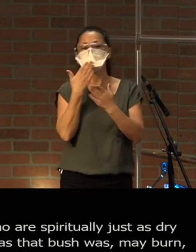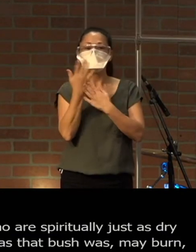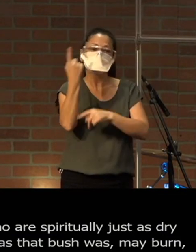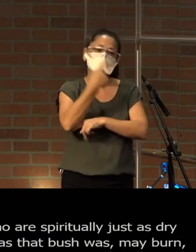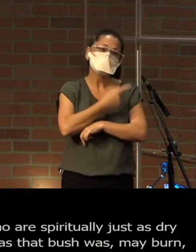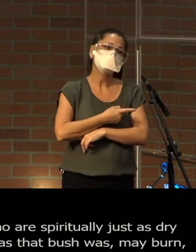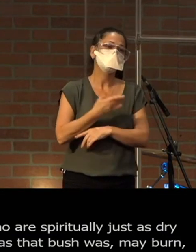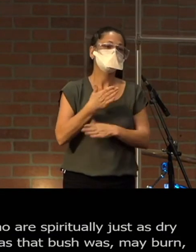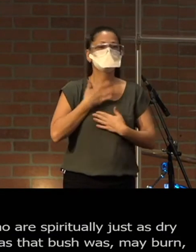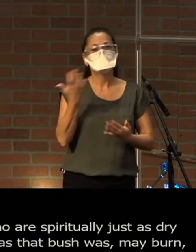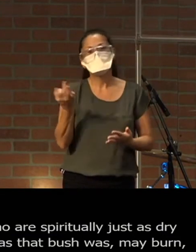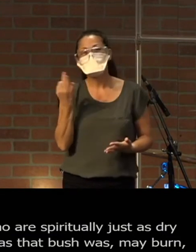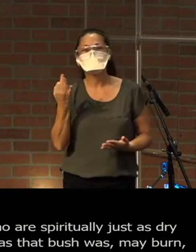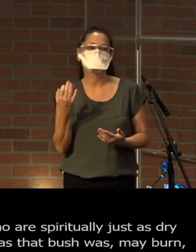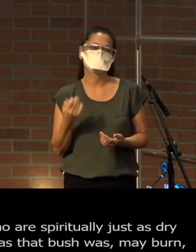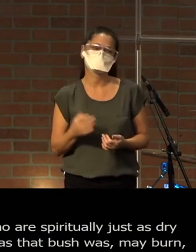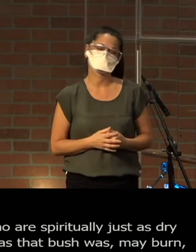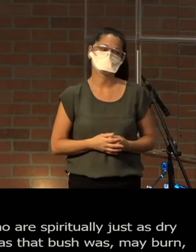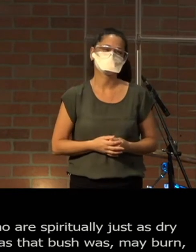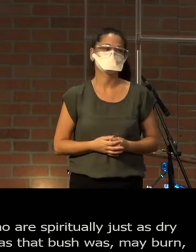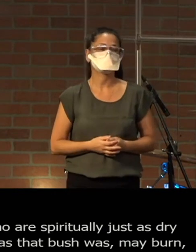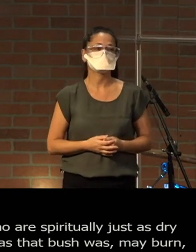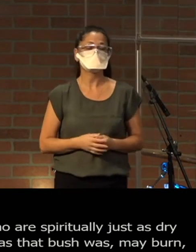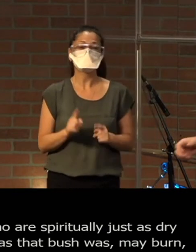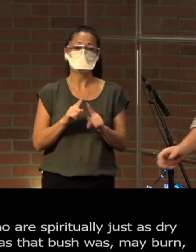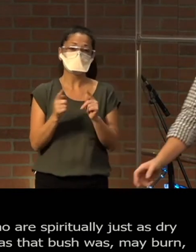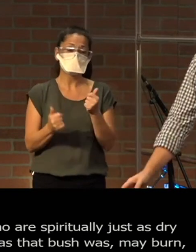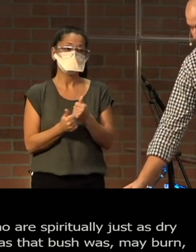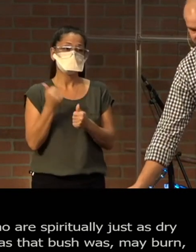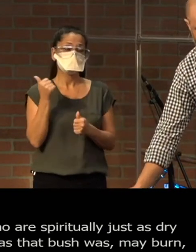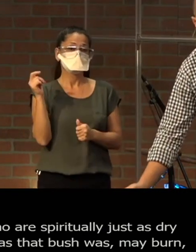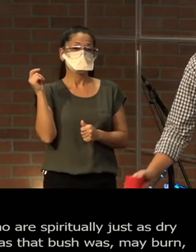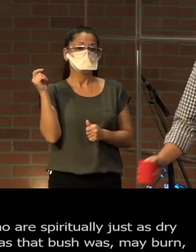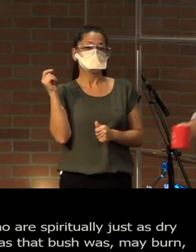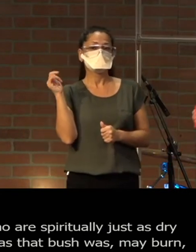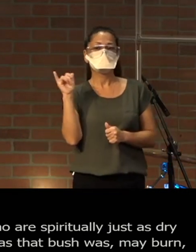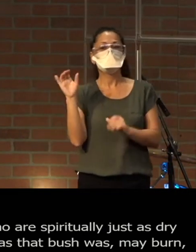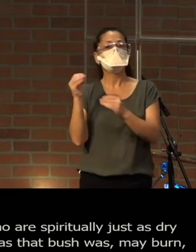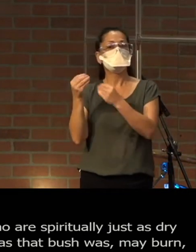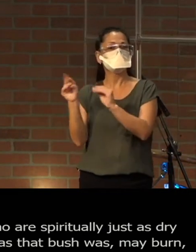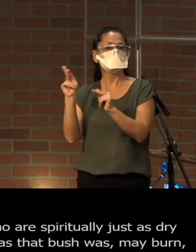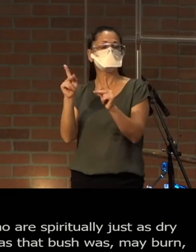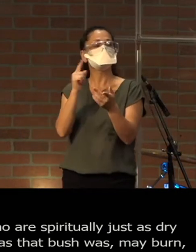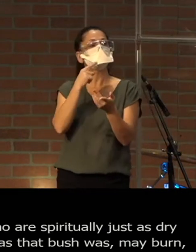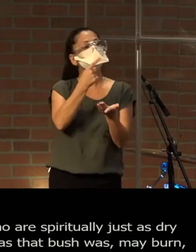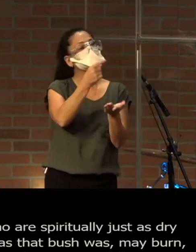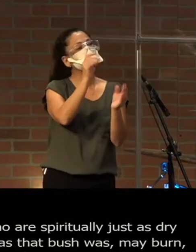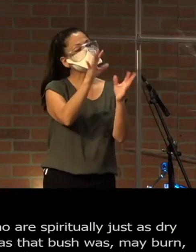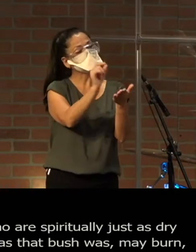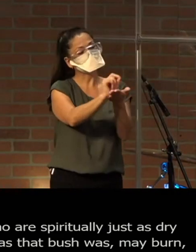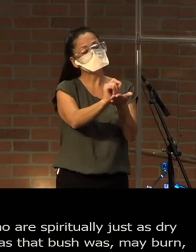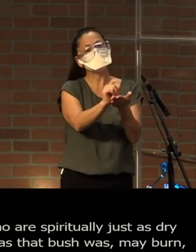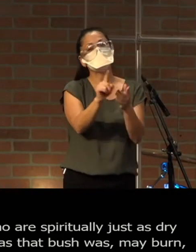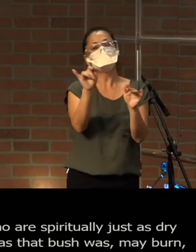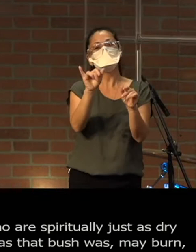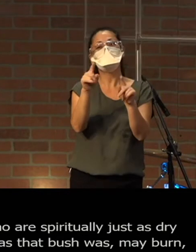kidding. And most administrators, they ask their teachers to write these comments in the form of a positive sandwich.